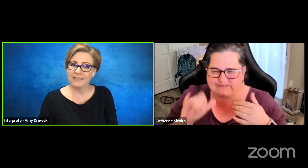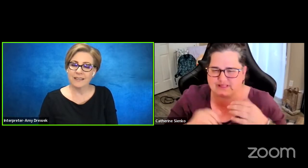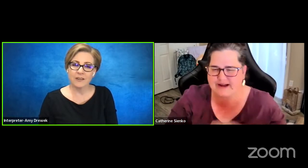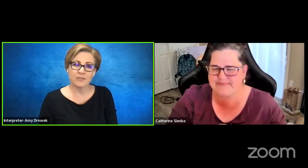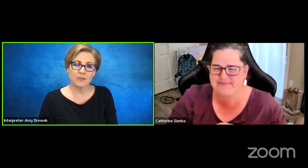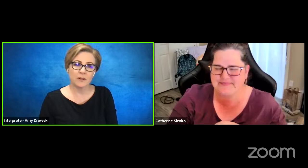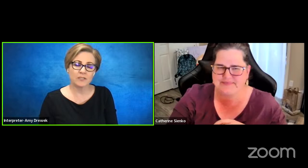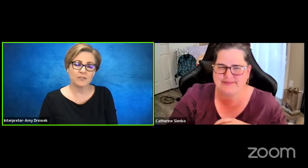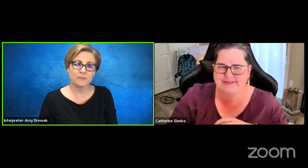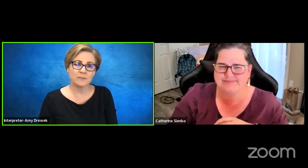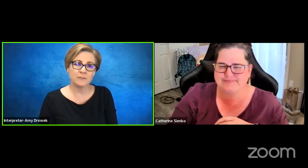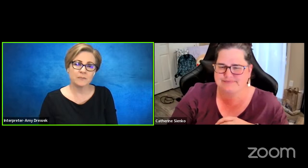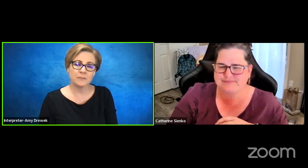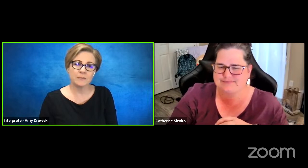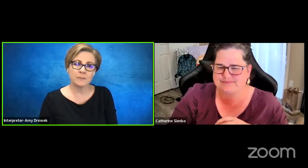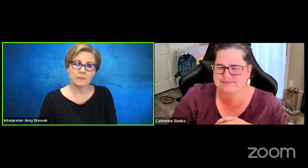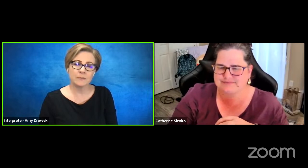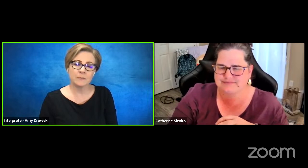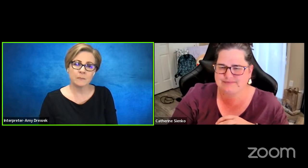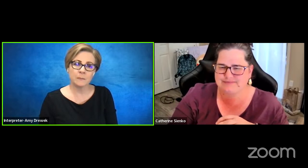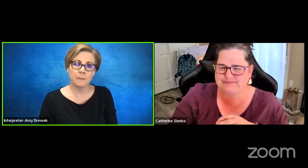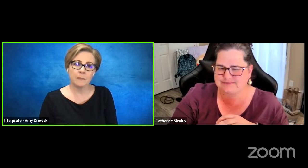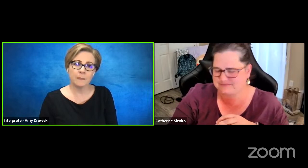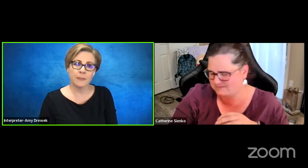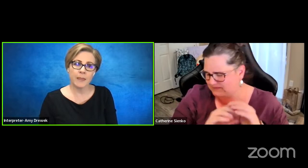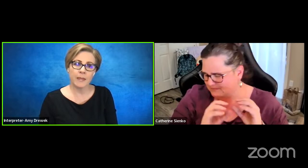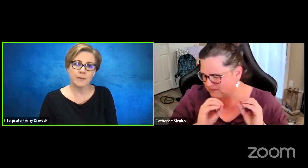and help guide us. Thank you so much.